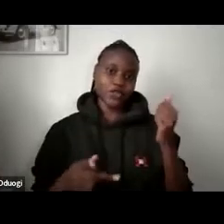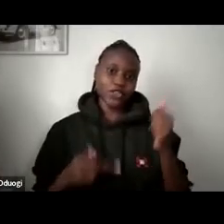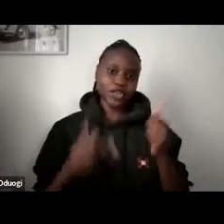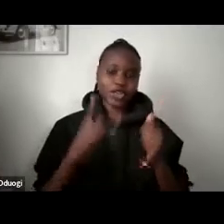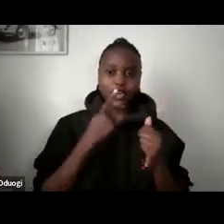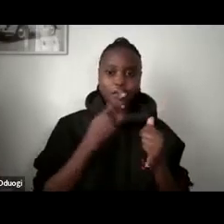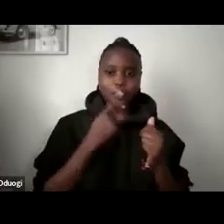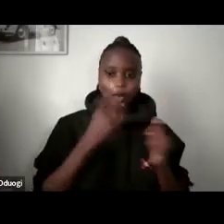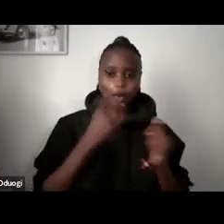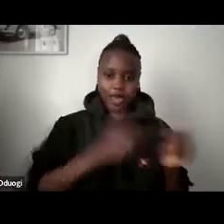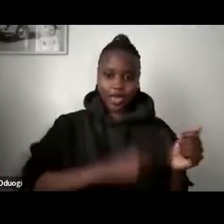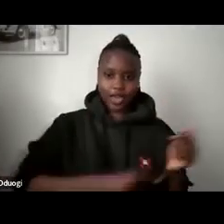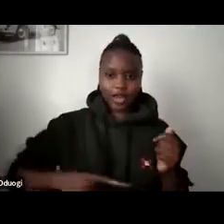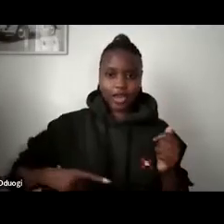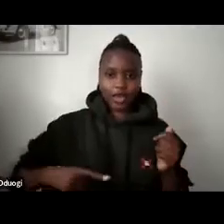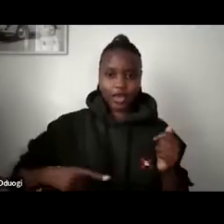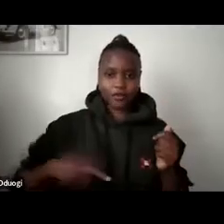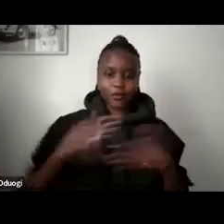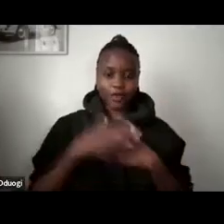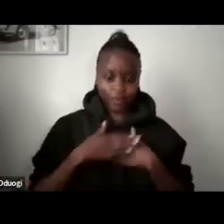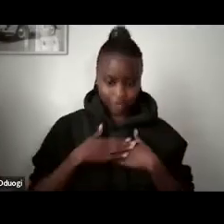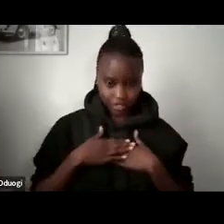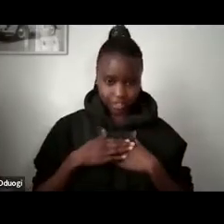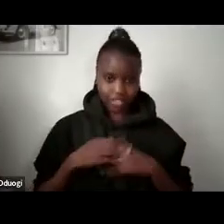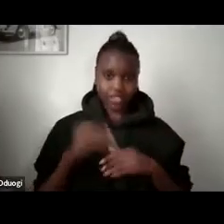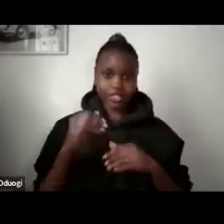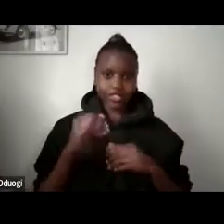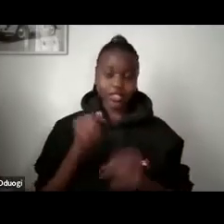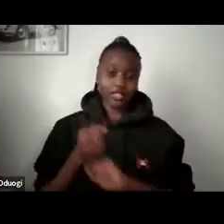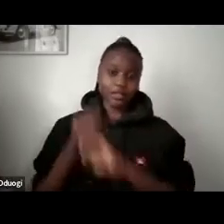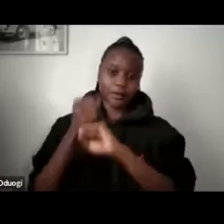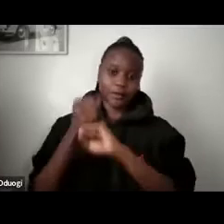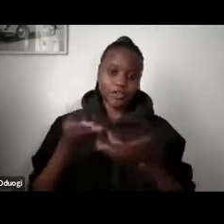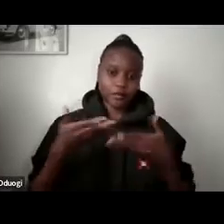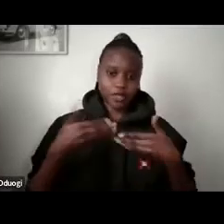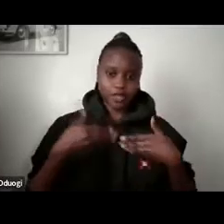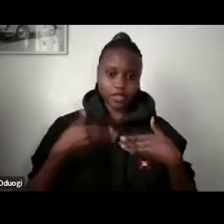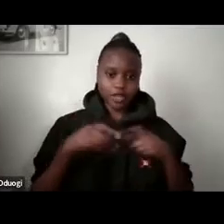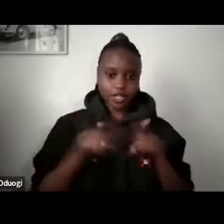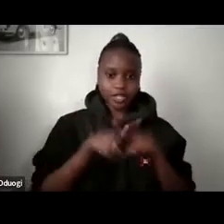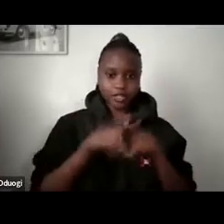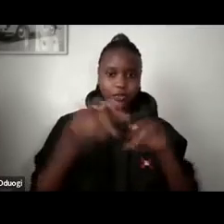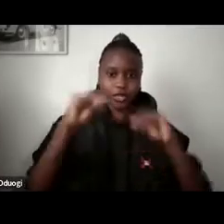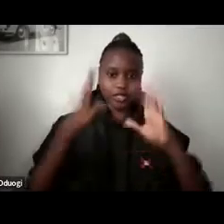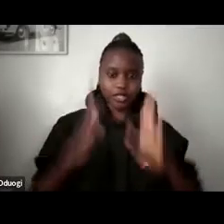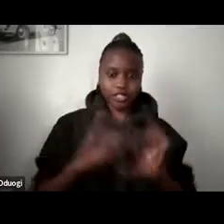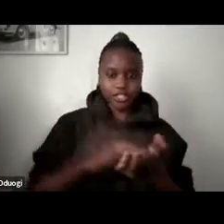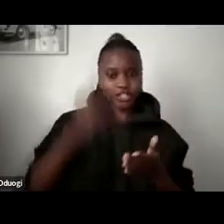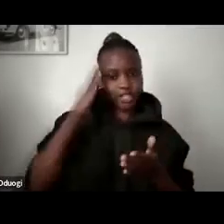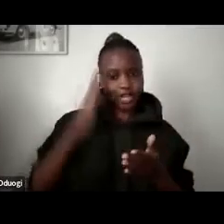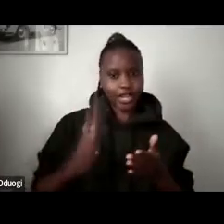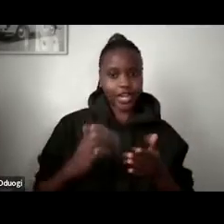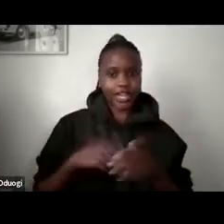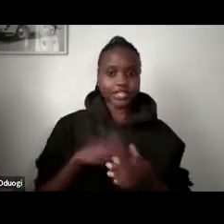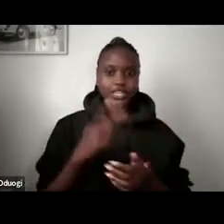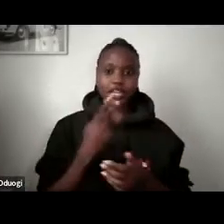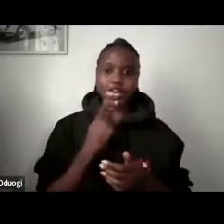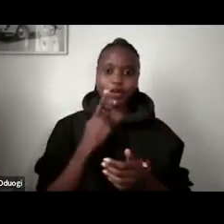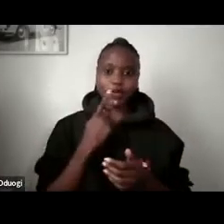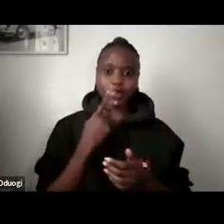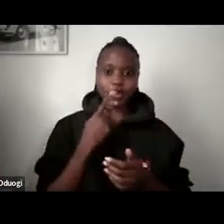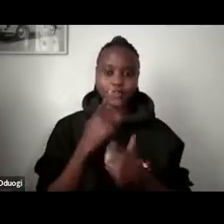appreciate the support they have been giving us, as well as the teachers and learners in Kakuma. And to give us